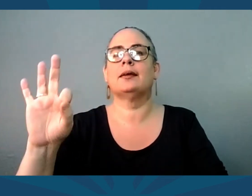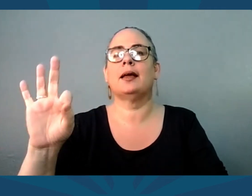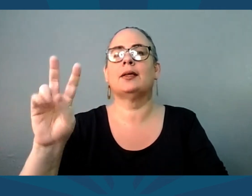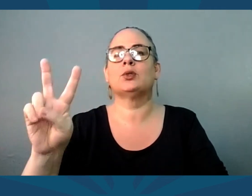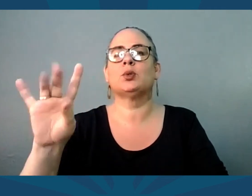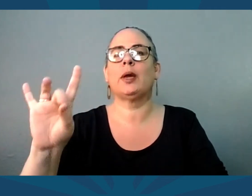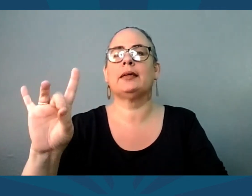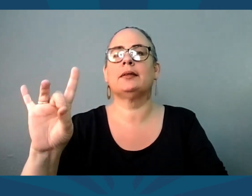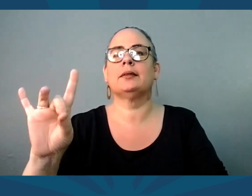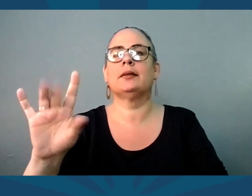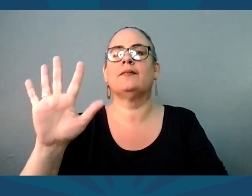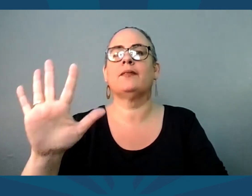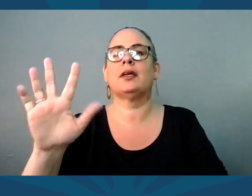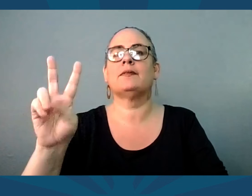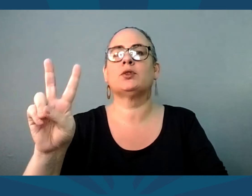TTY